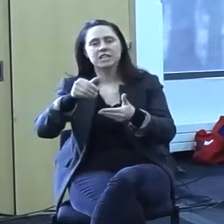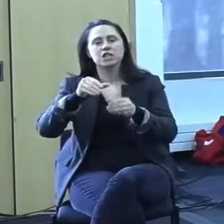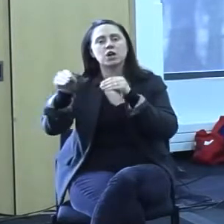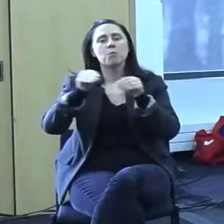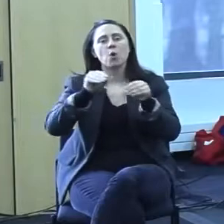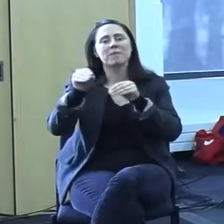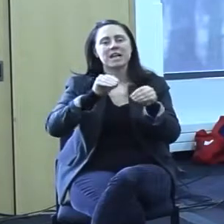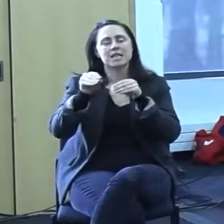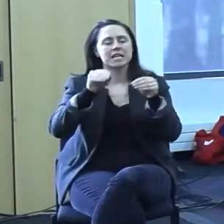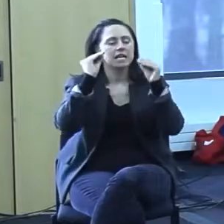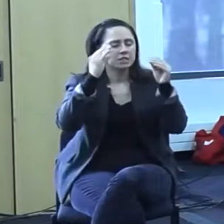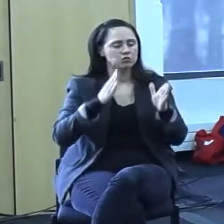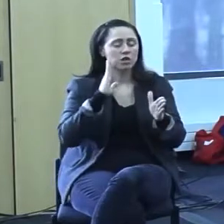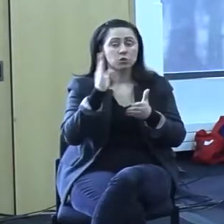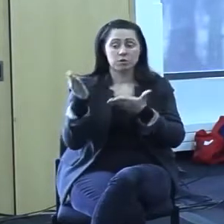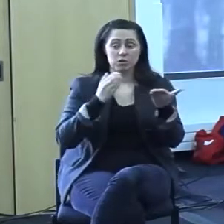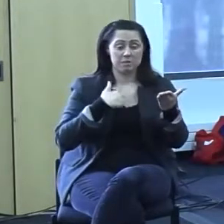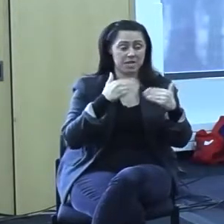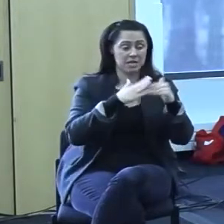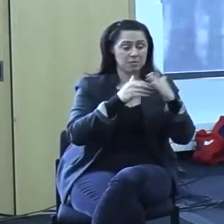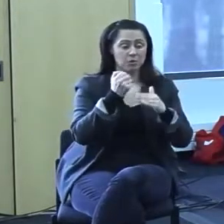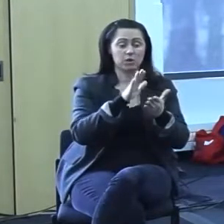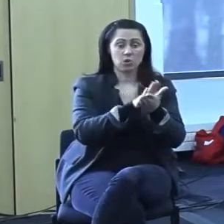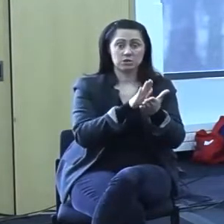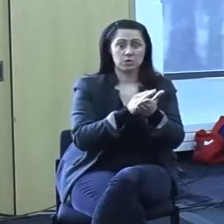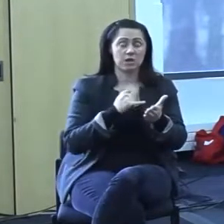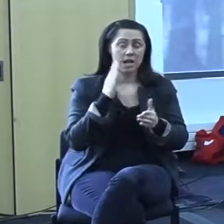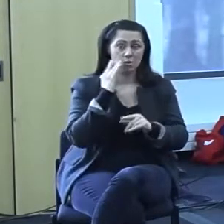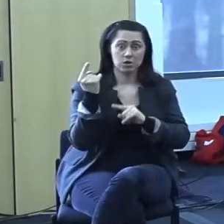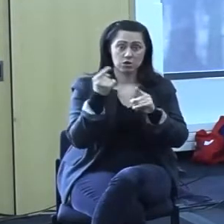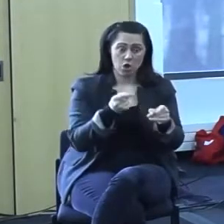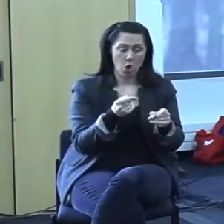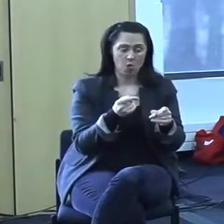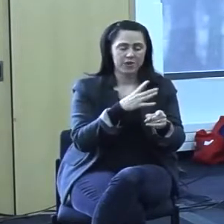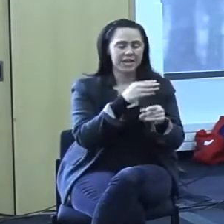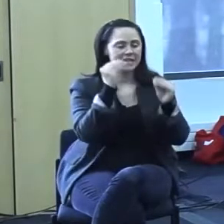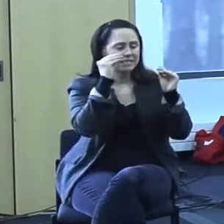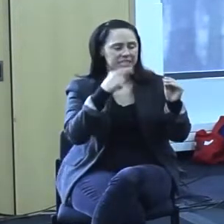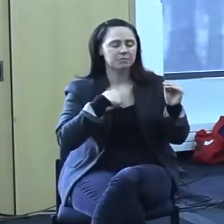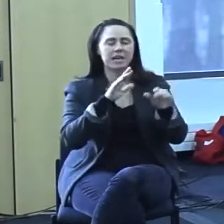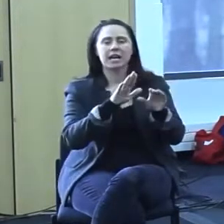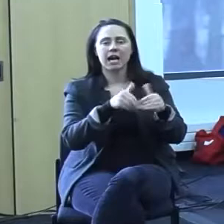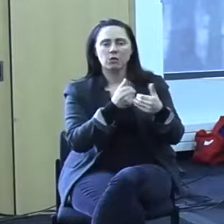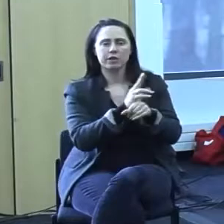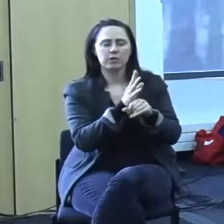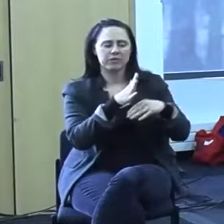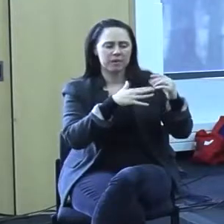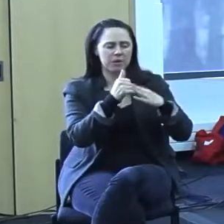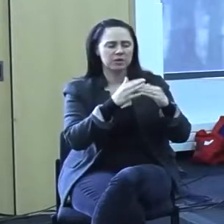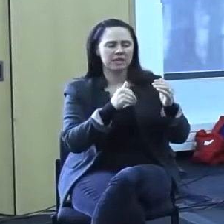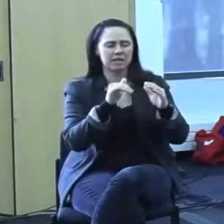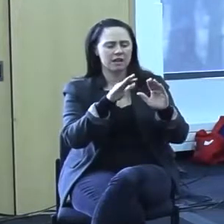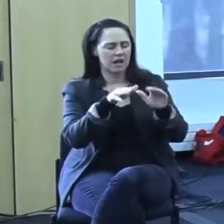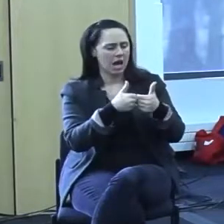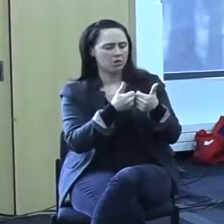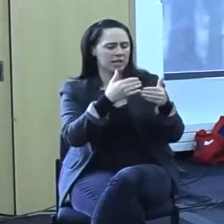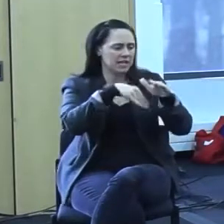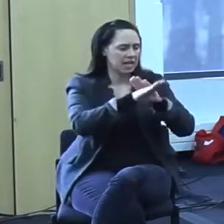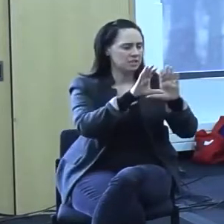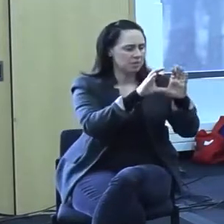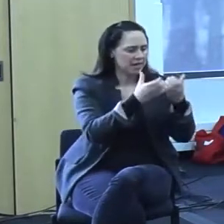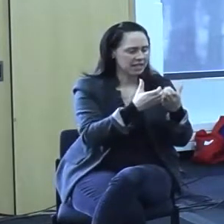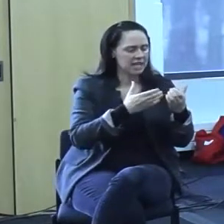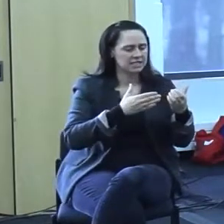take me to the building or the school that I'm going to and teach me. So like how to get to my classes